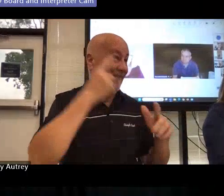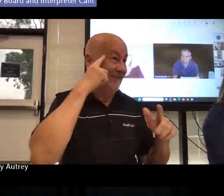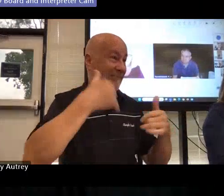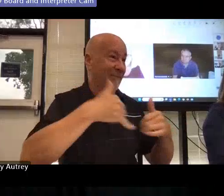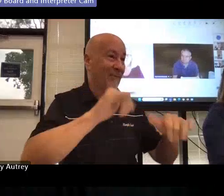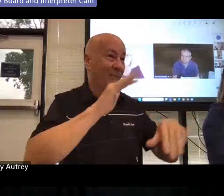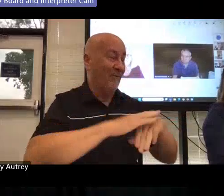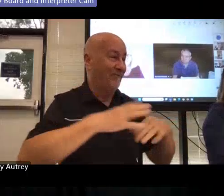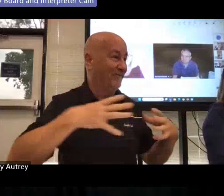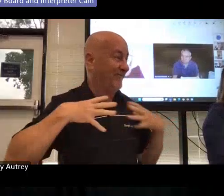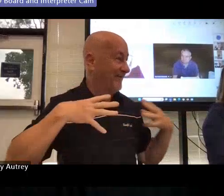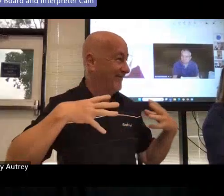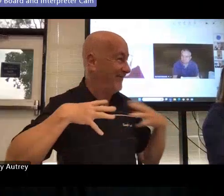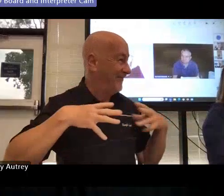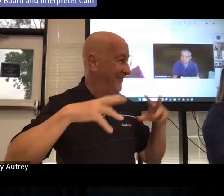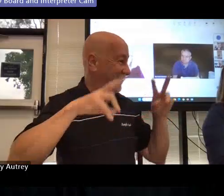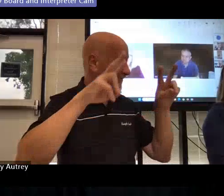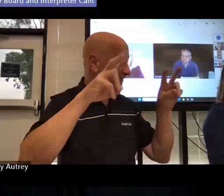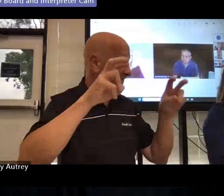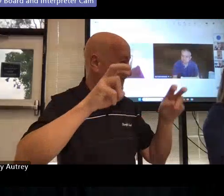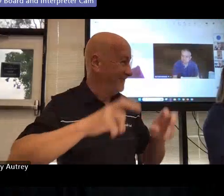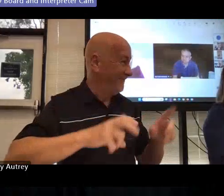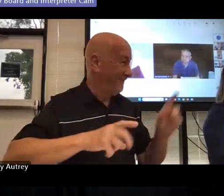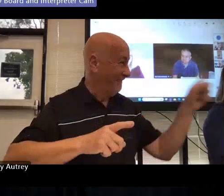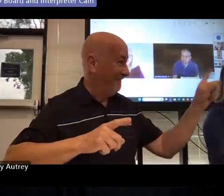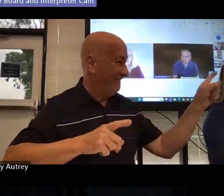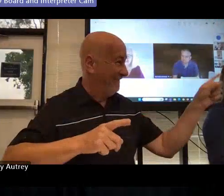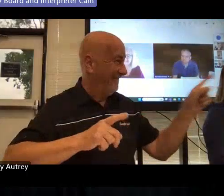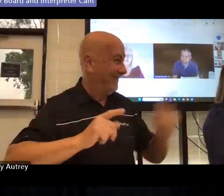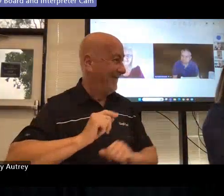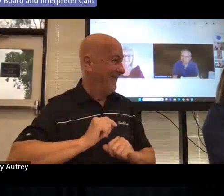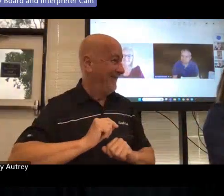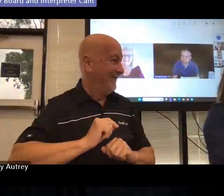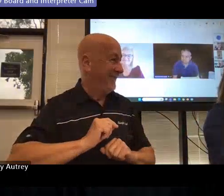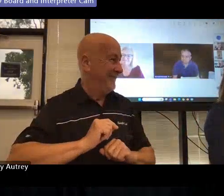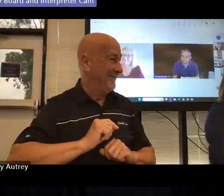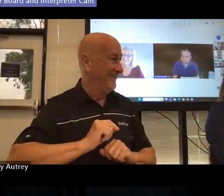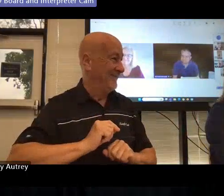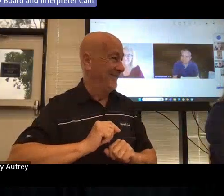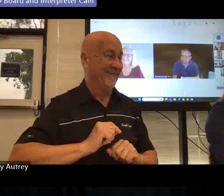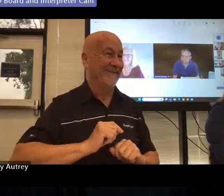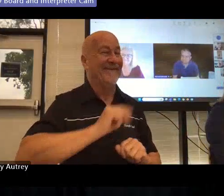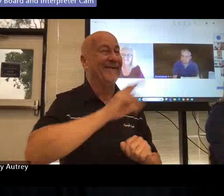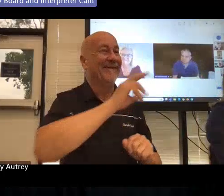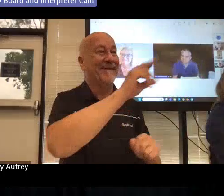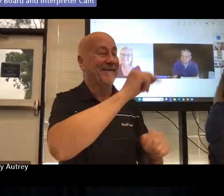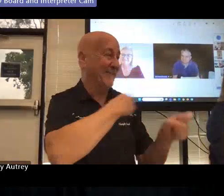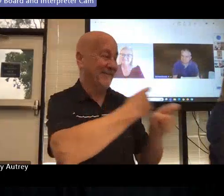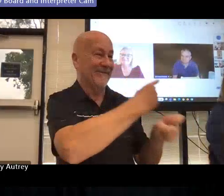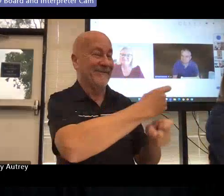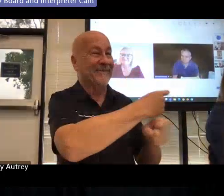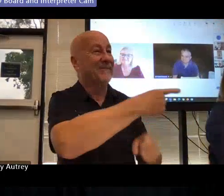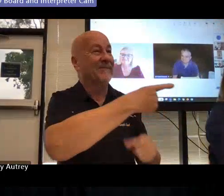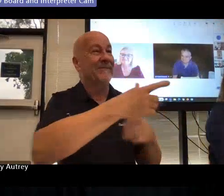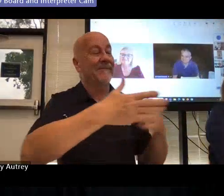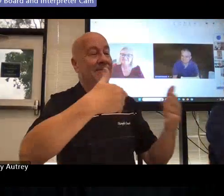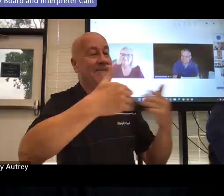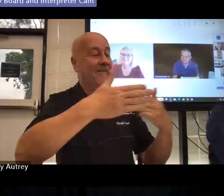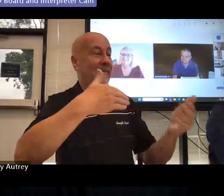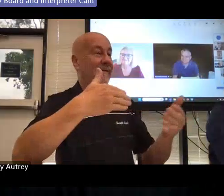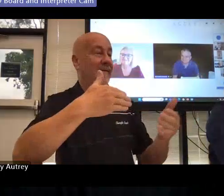Unfortunately, we didn't have a lot of people. I think it's just a lot of holidays, people on vacation. Shaking my finger at you, Sandy. I'm just